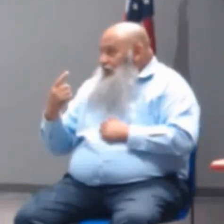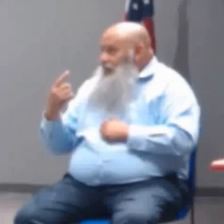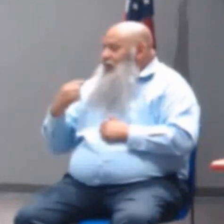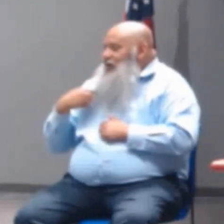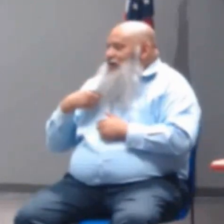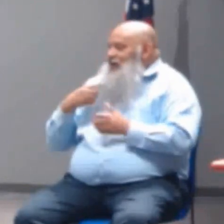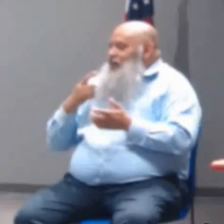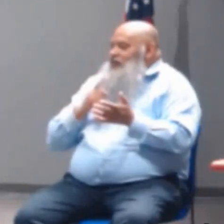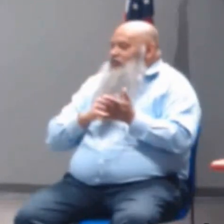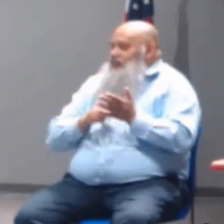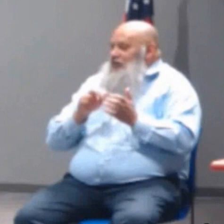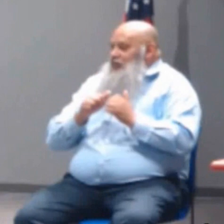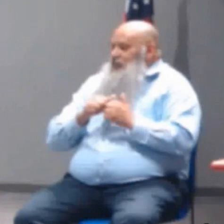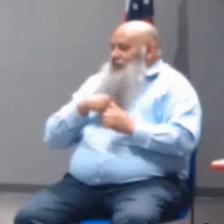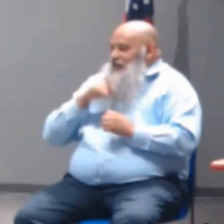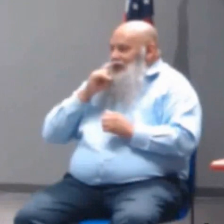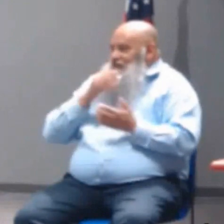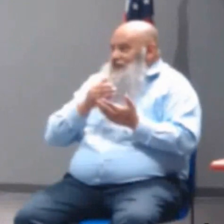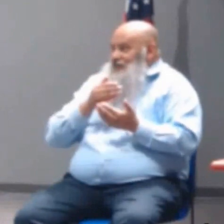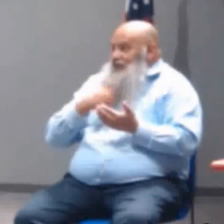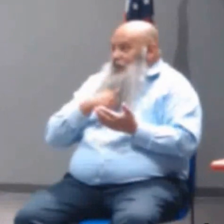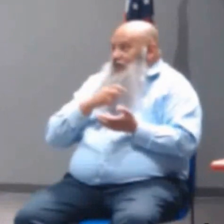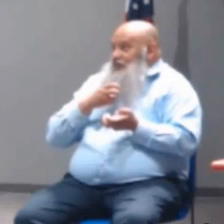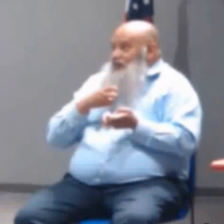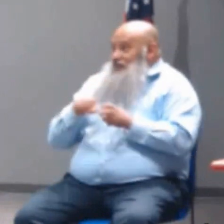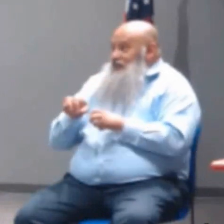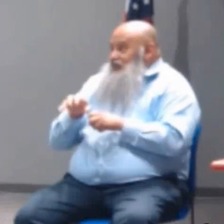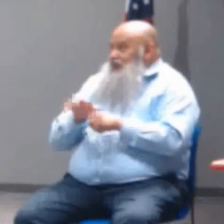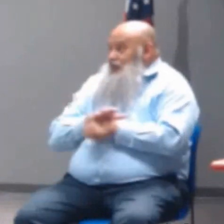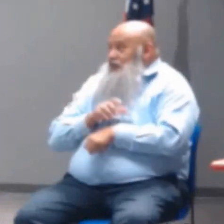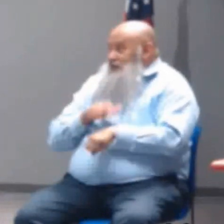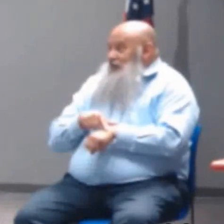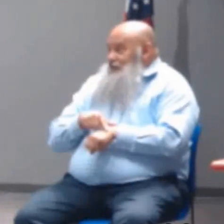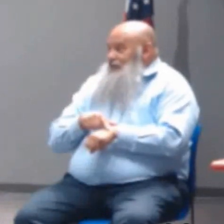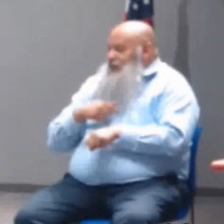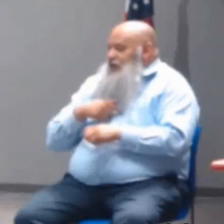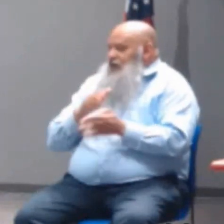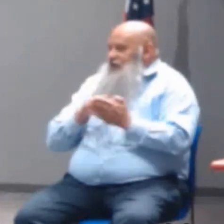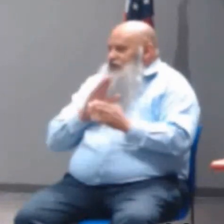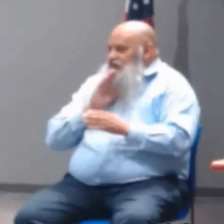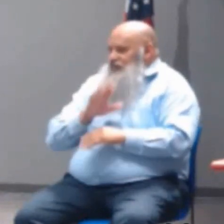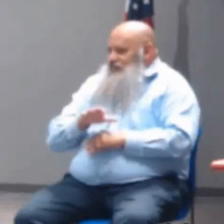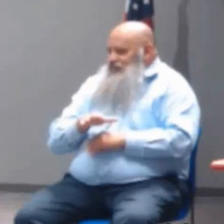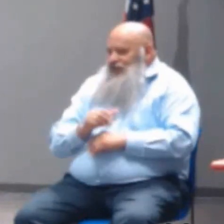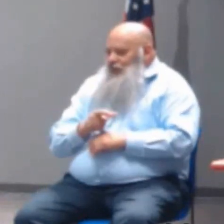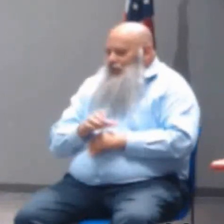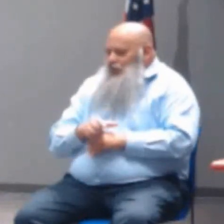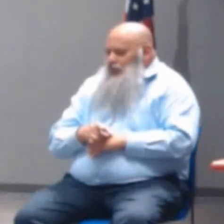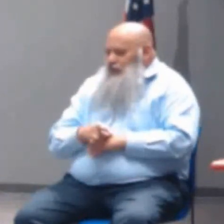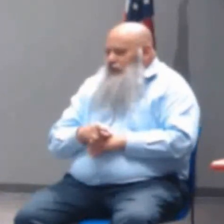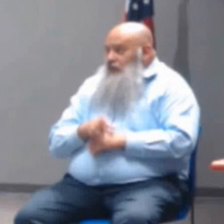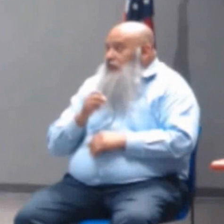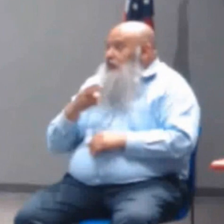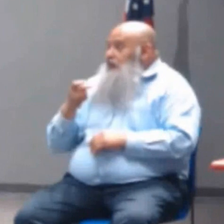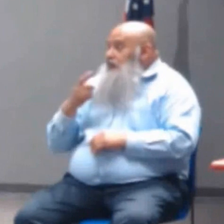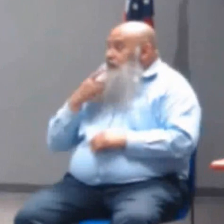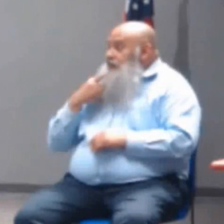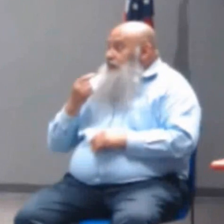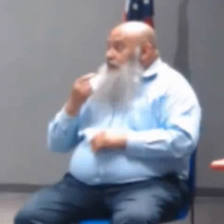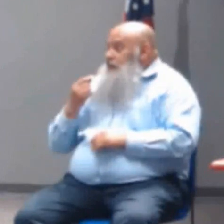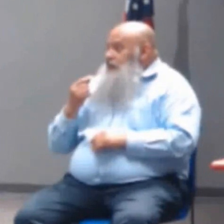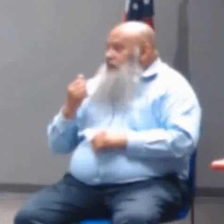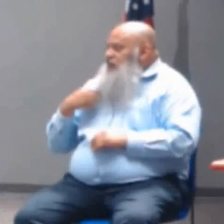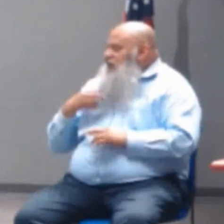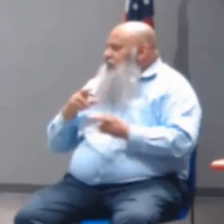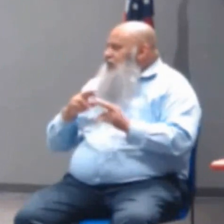was checking with my kids shortly before I transitioned full time, and I asked my daughter how she was doing, and she said, "I'm